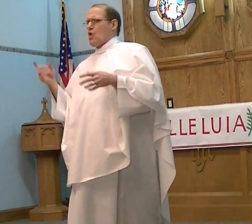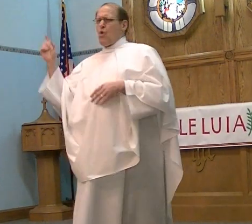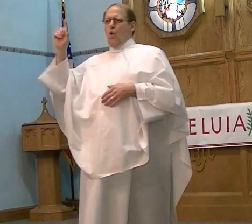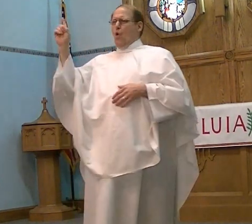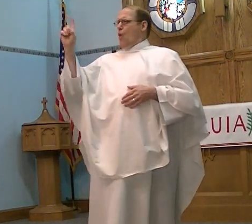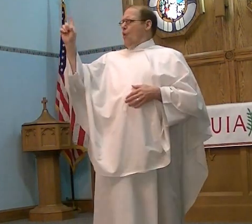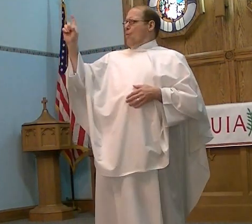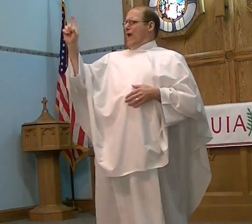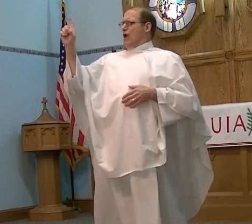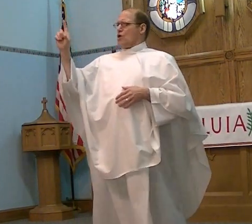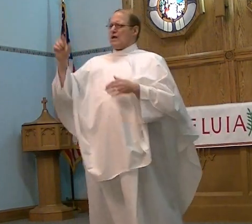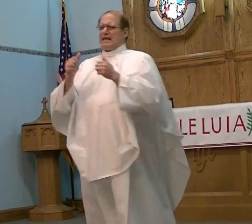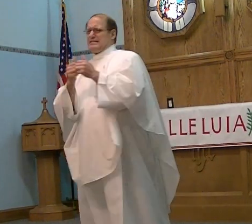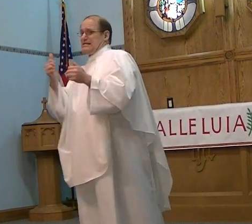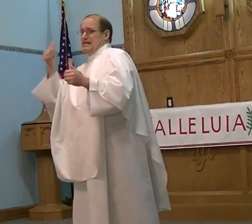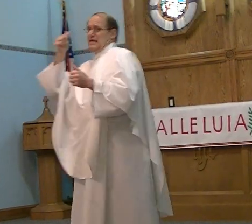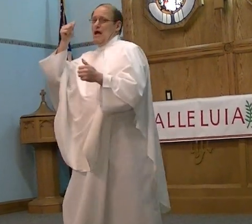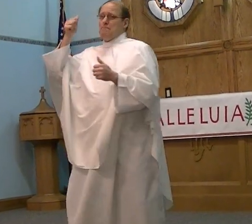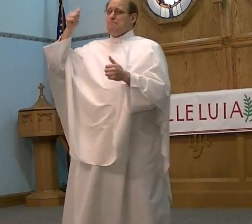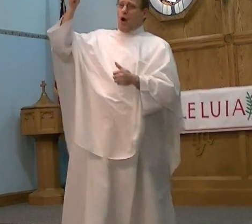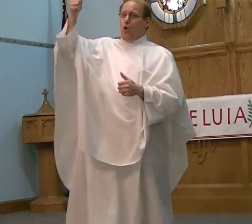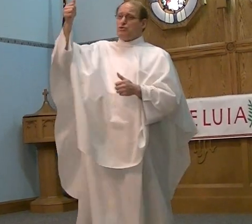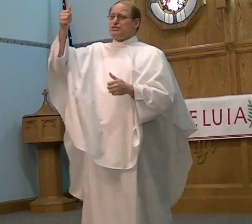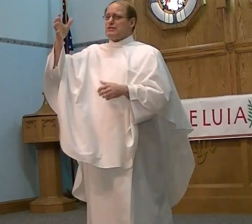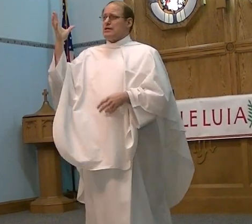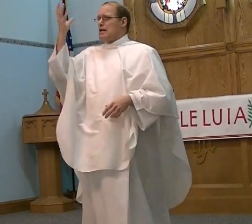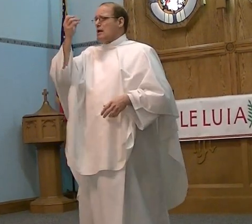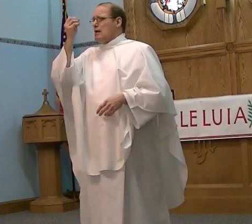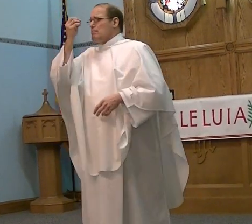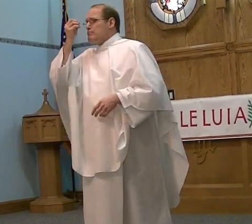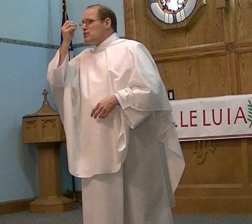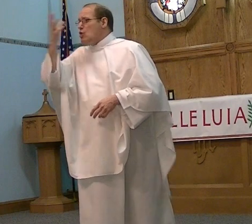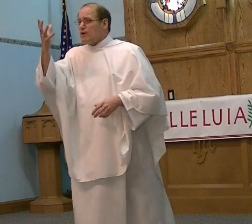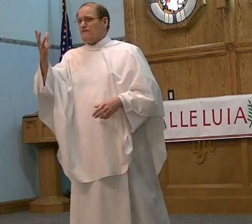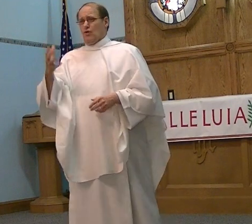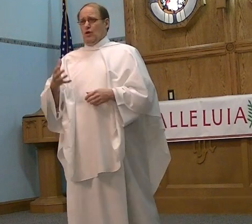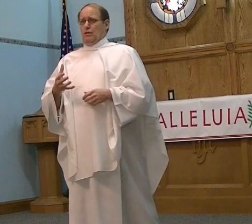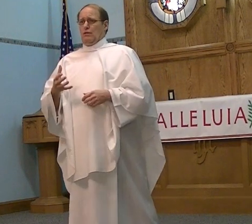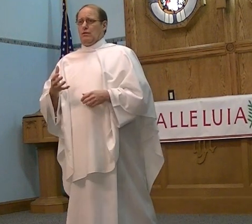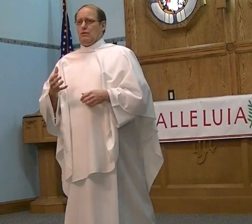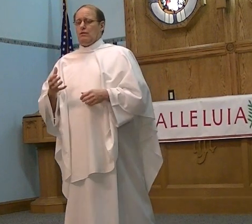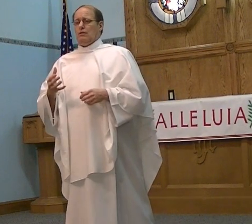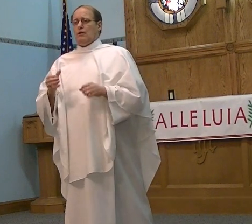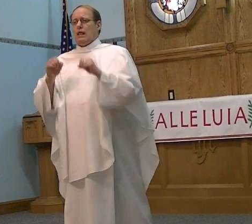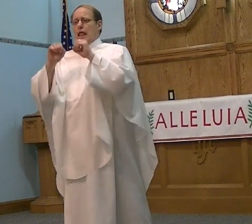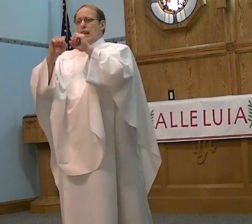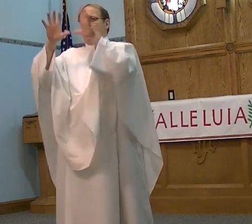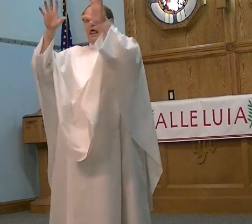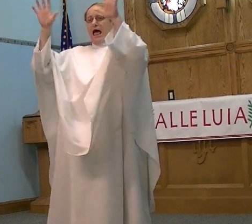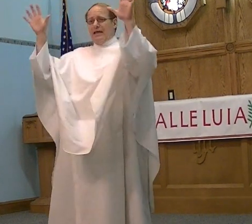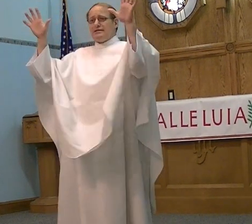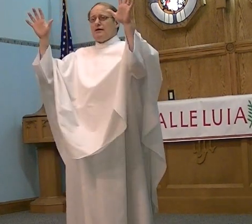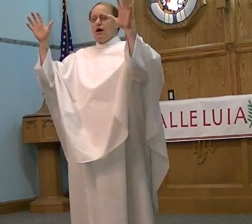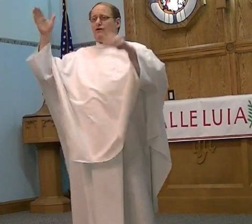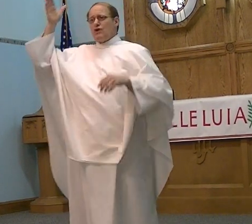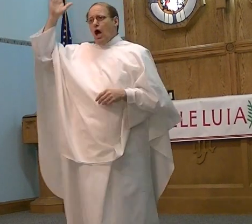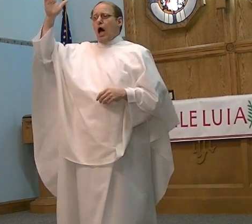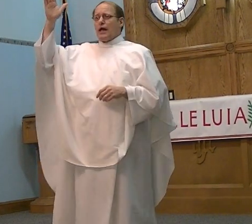Where is the most beautiful light of God